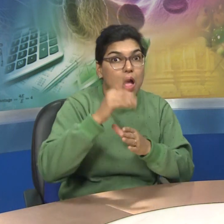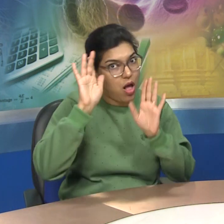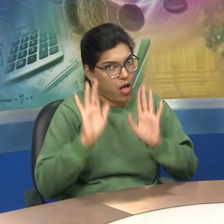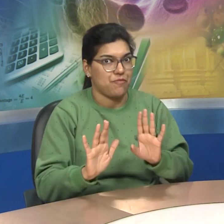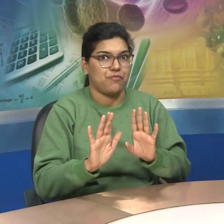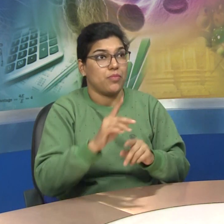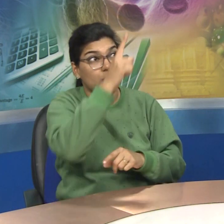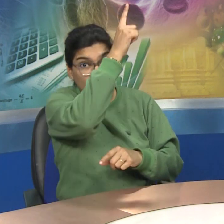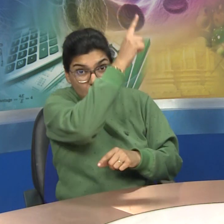revolution,